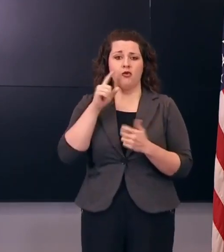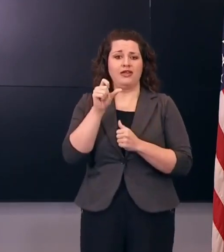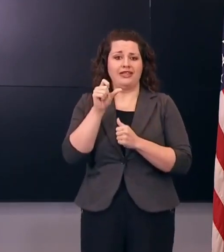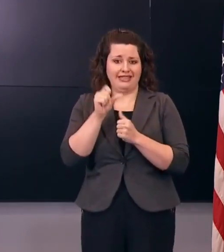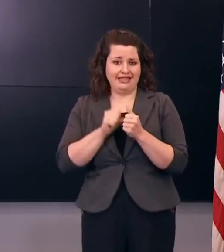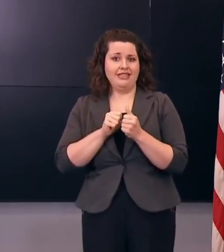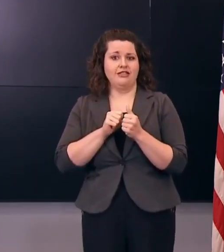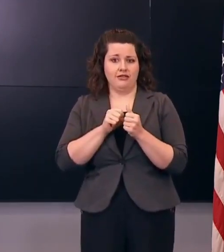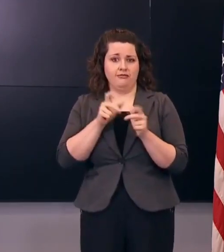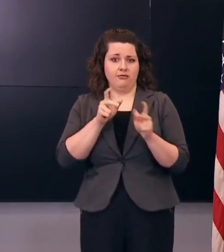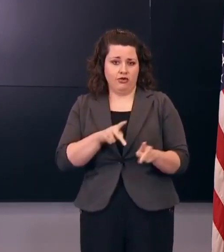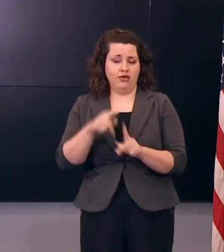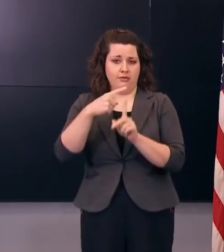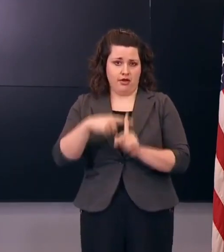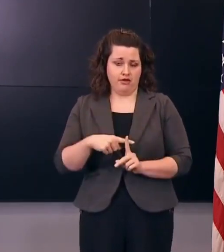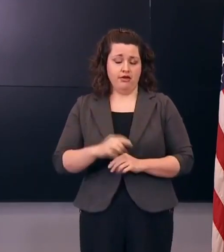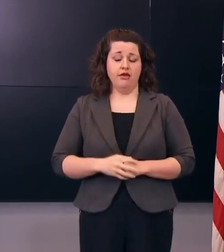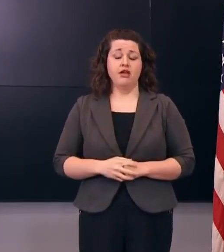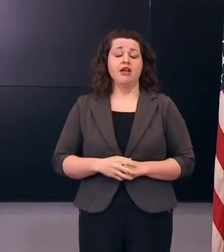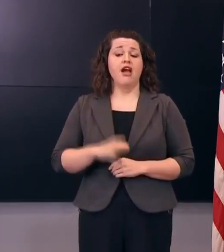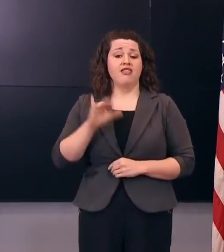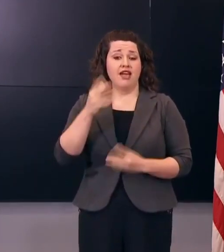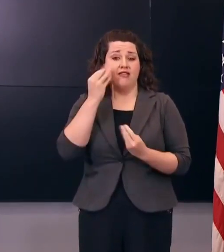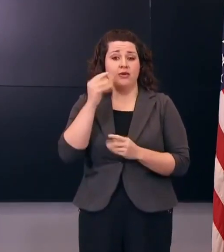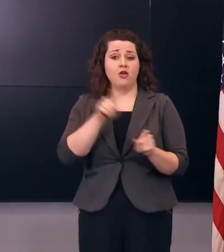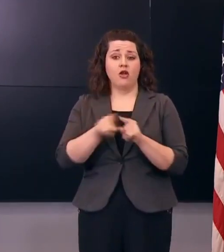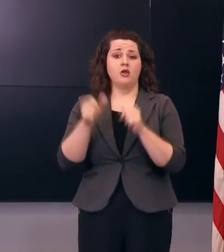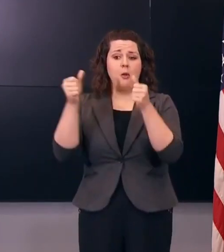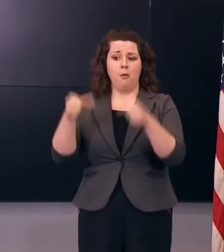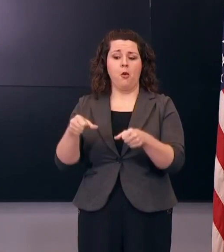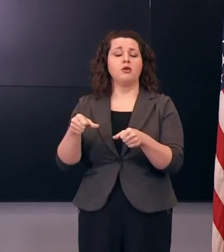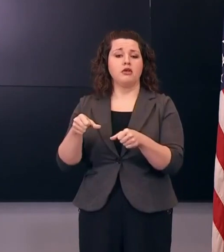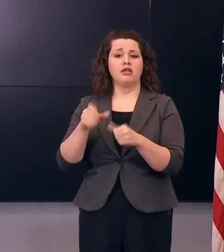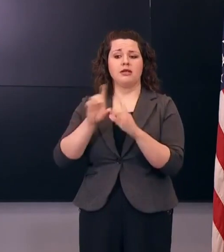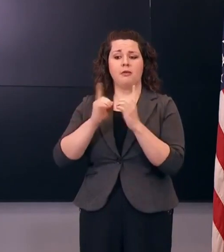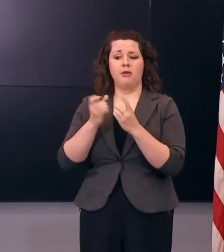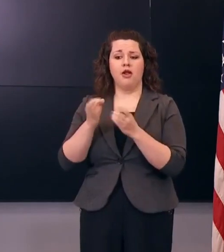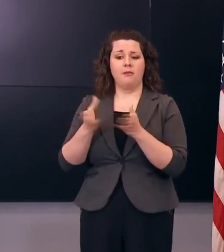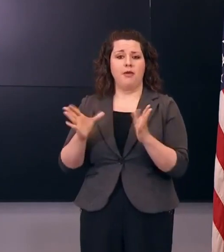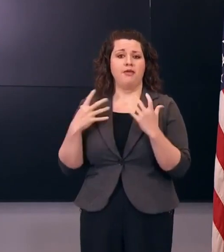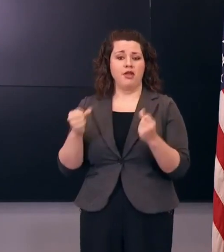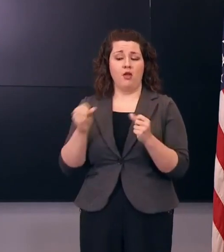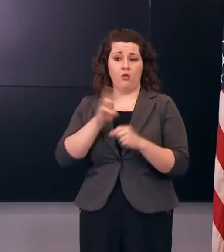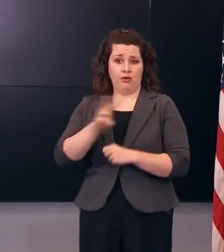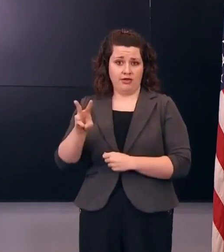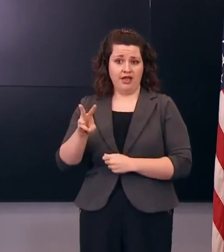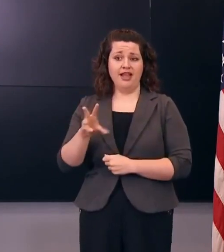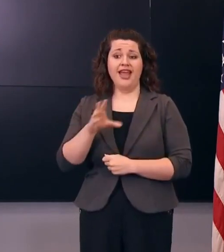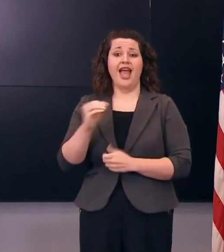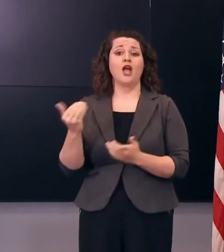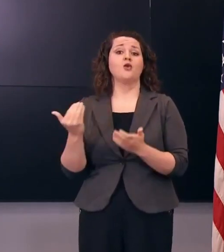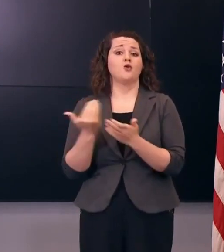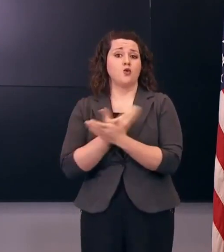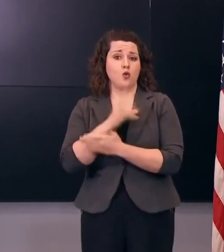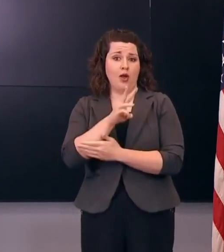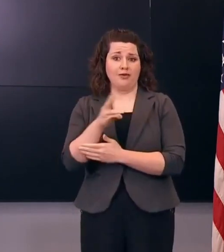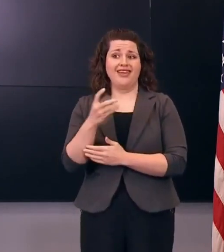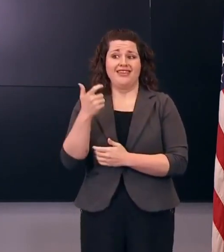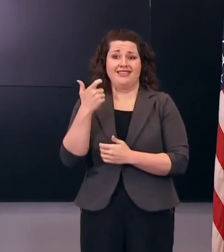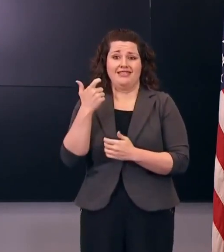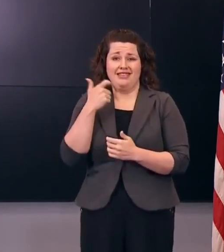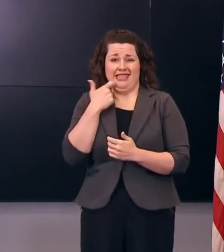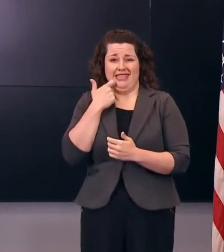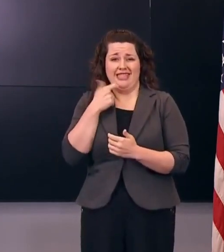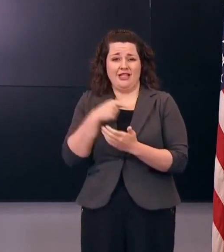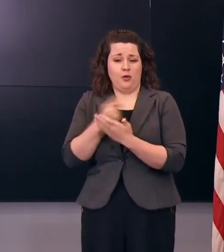the affected individuals. This information is also posted on the Department of Public Health website and on a new website launched earlier